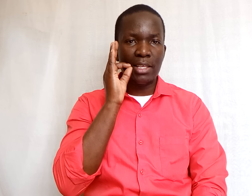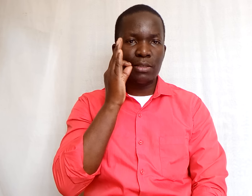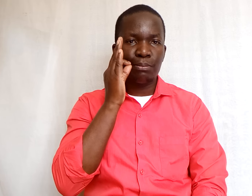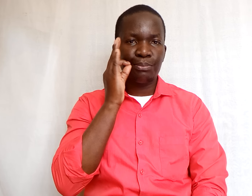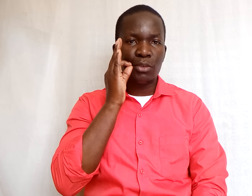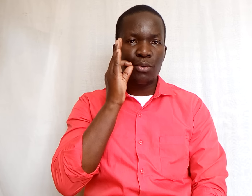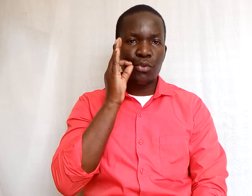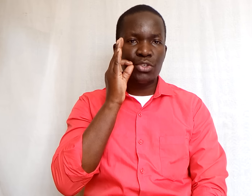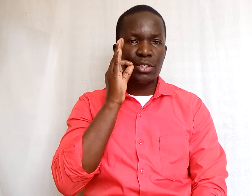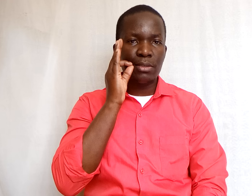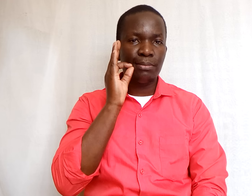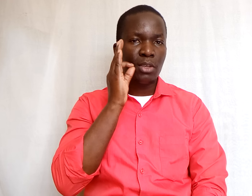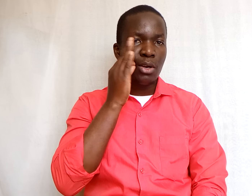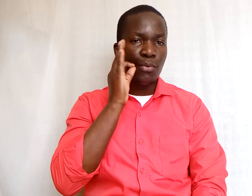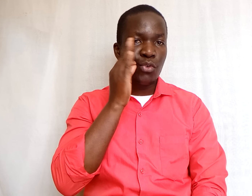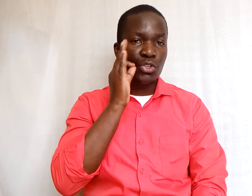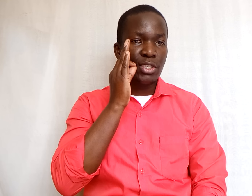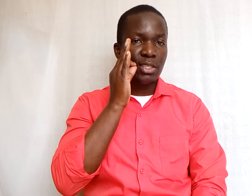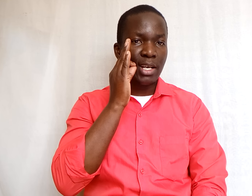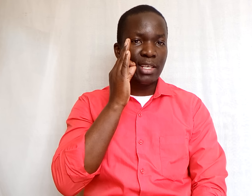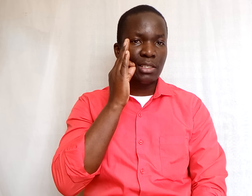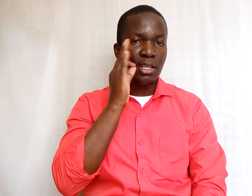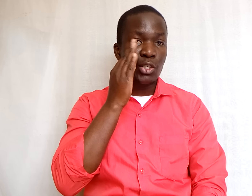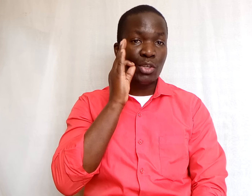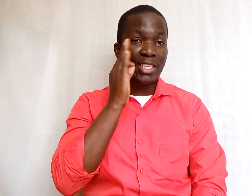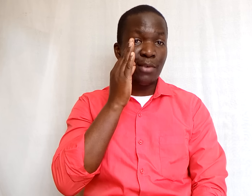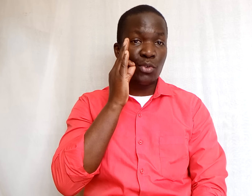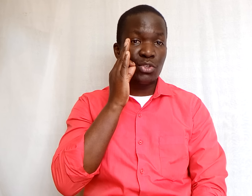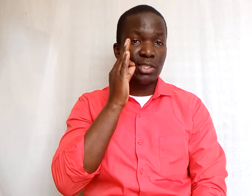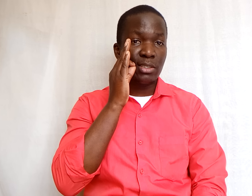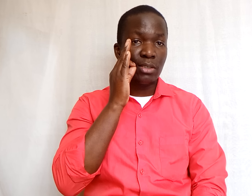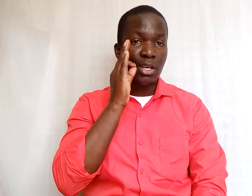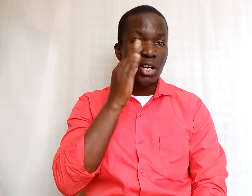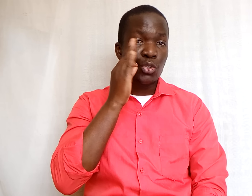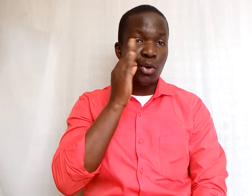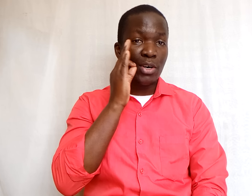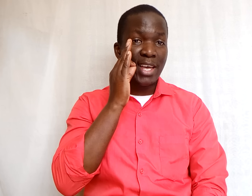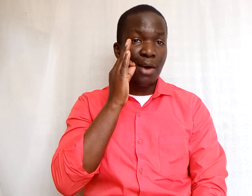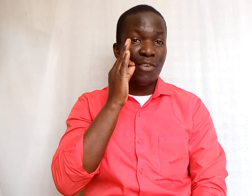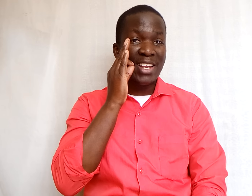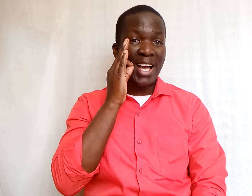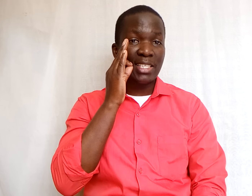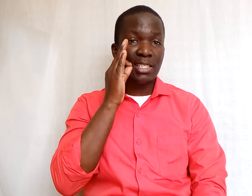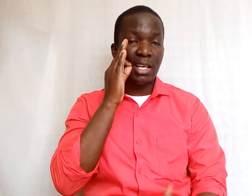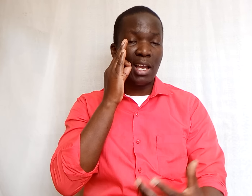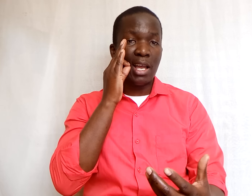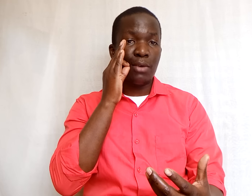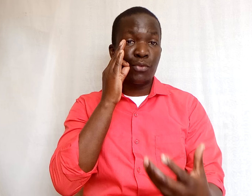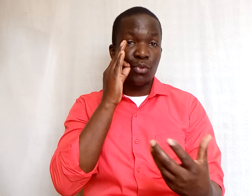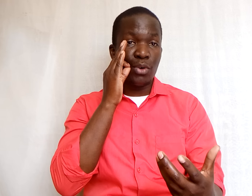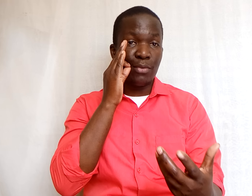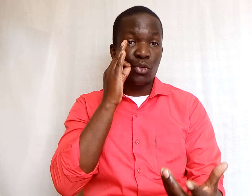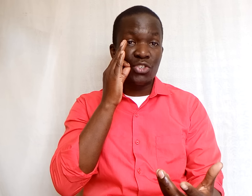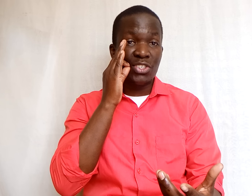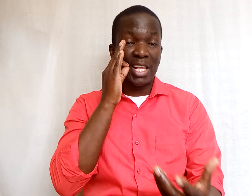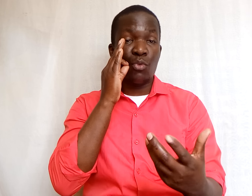this. Fruits. Fruits like this. So these are fruits. So there are various fruits that we